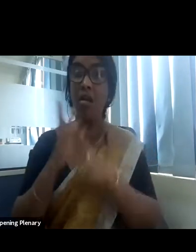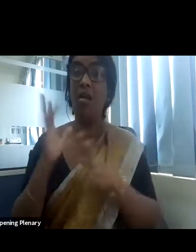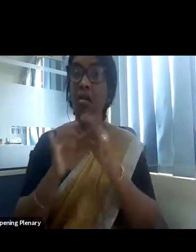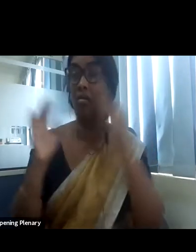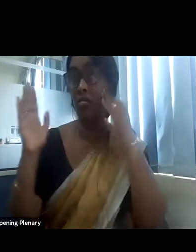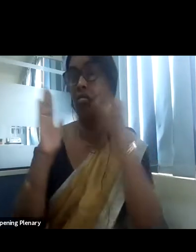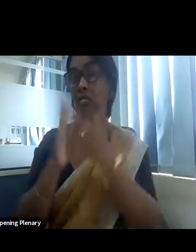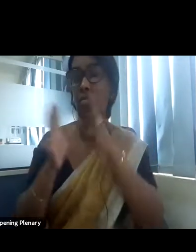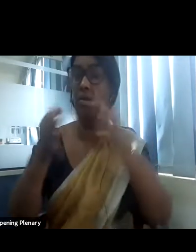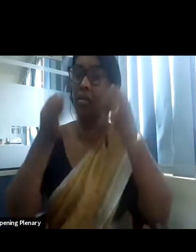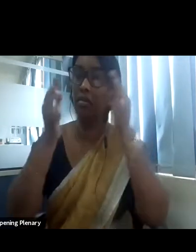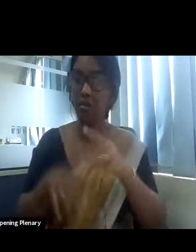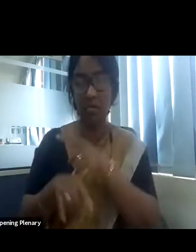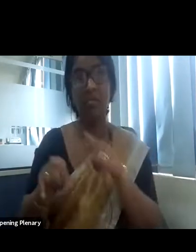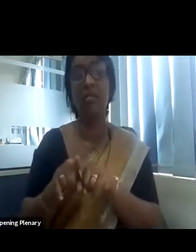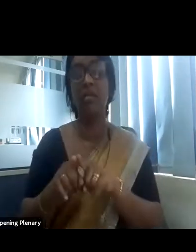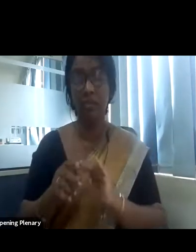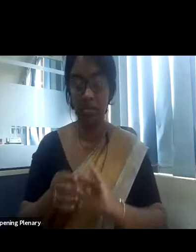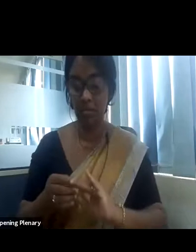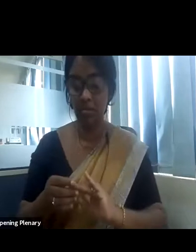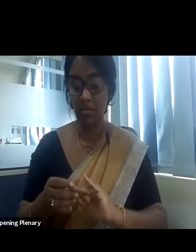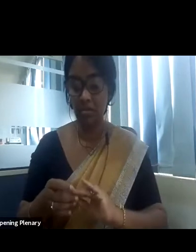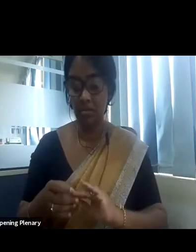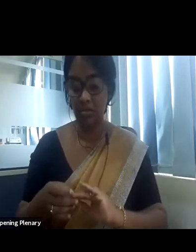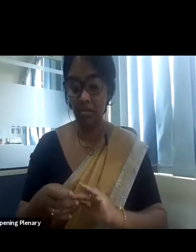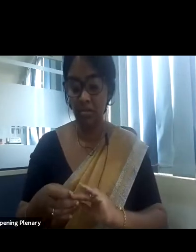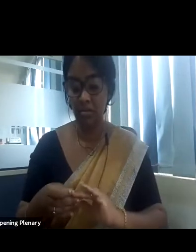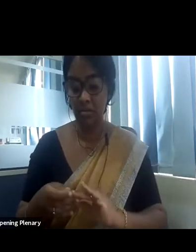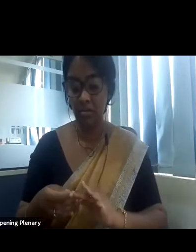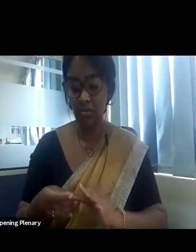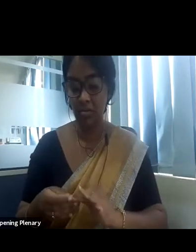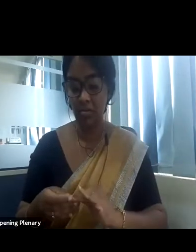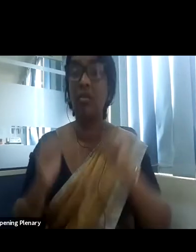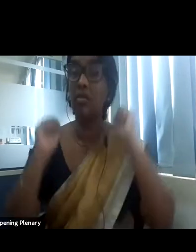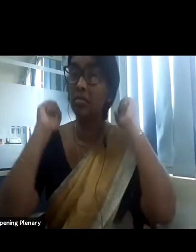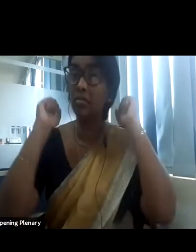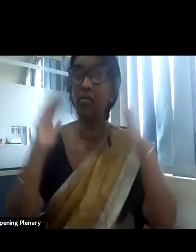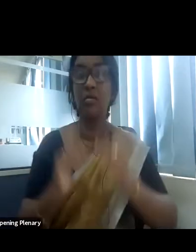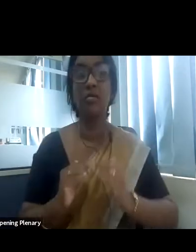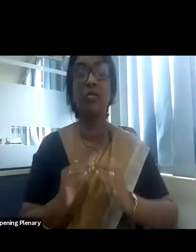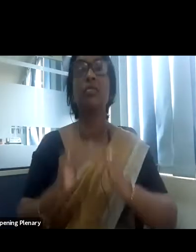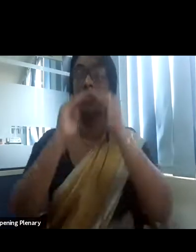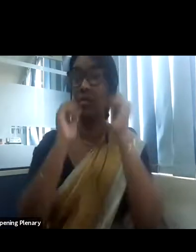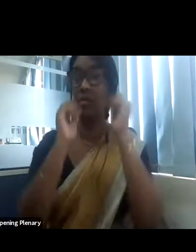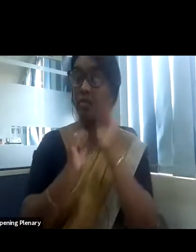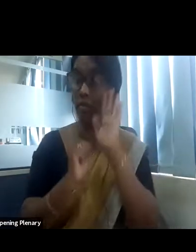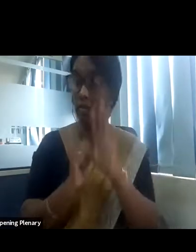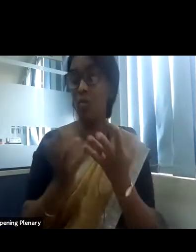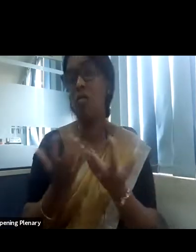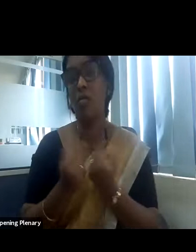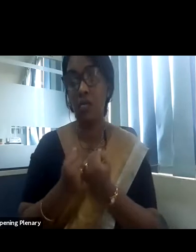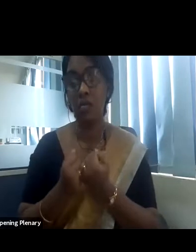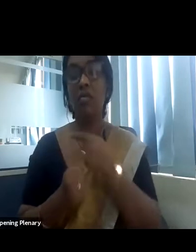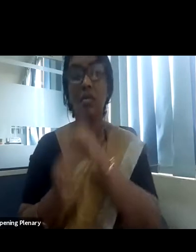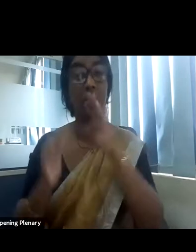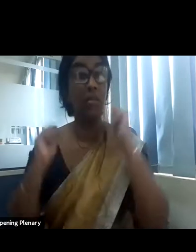zero, resilient, and equitable world. Better align investment with sustainable development and